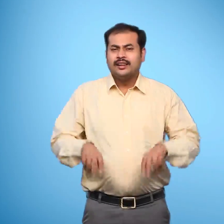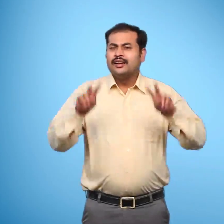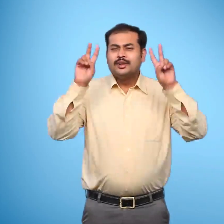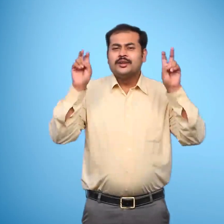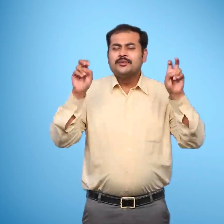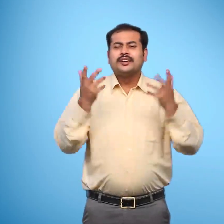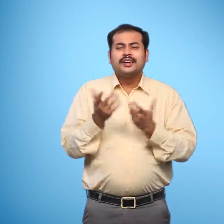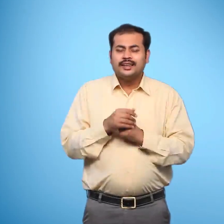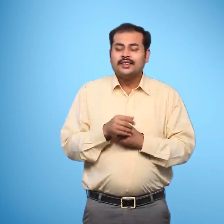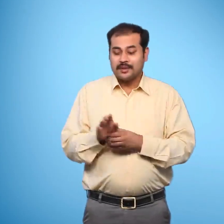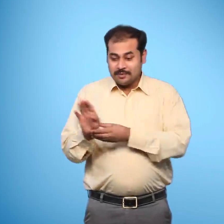Toss the ball.